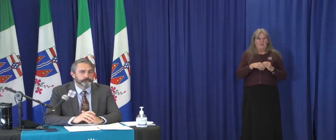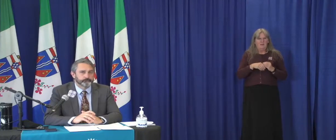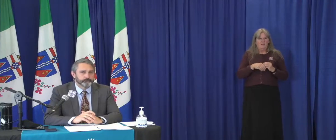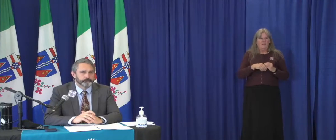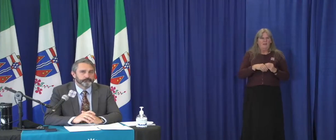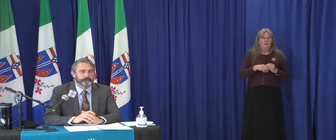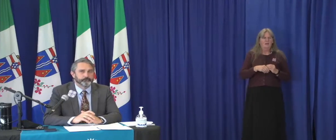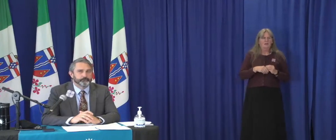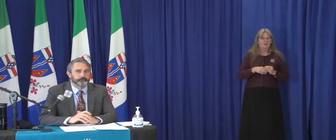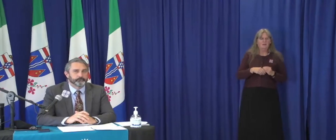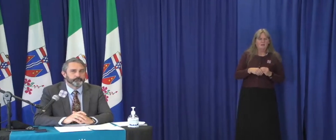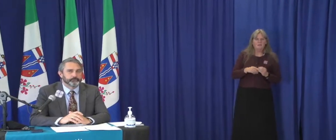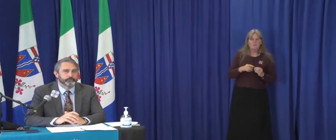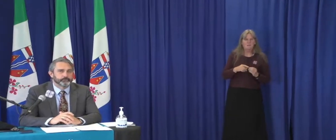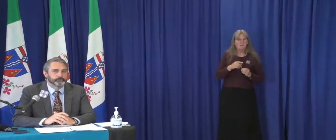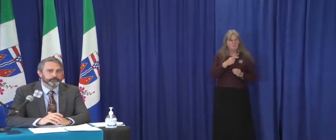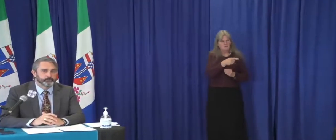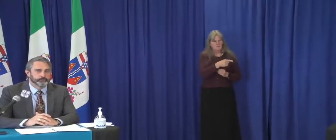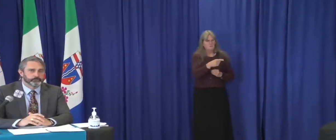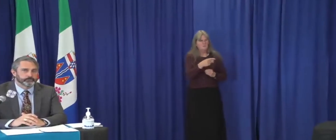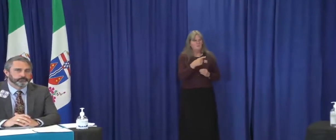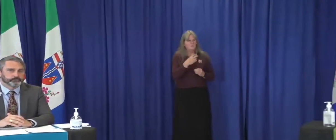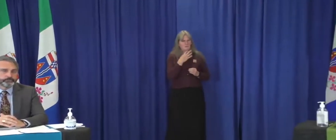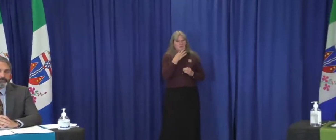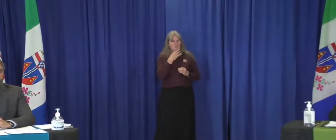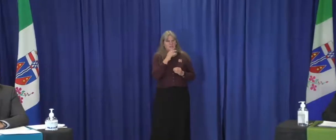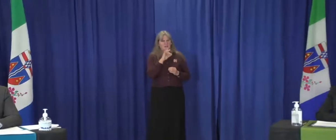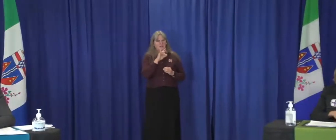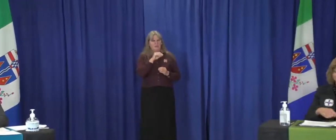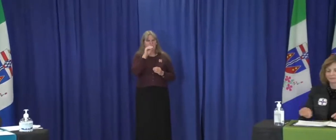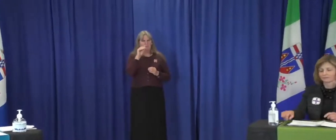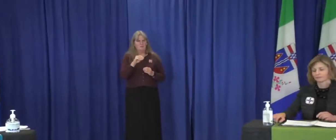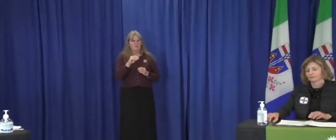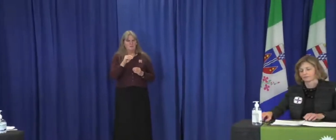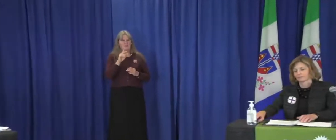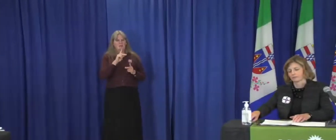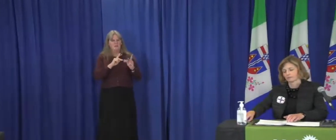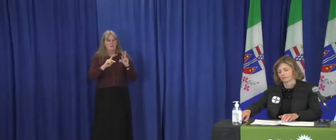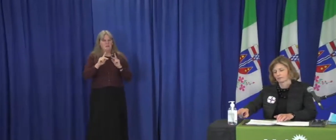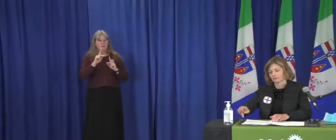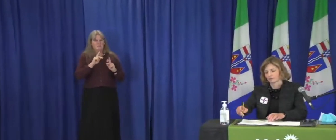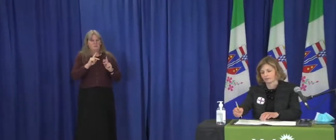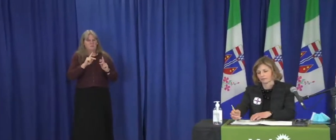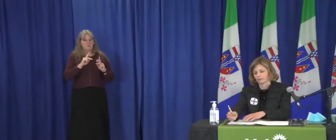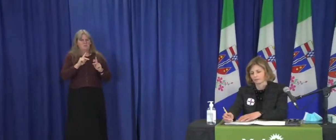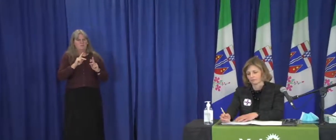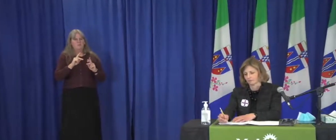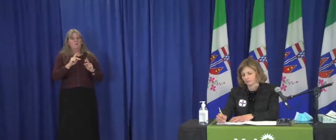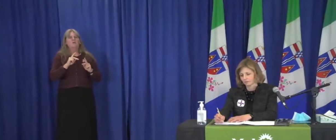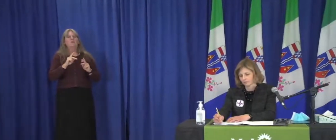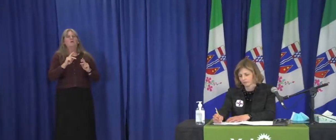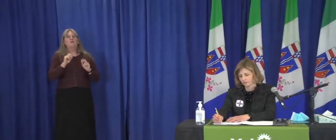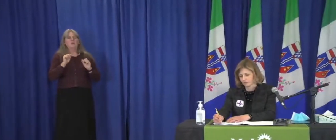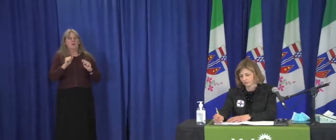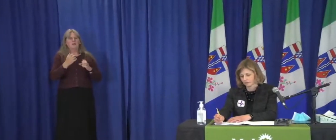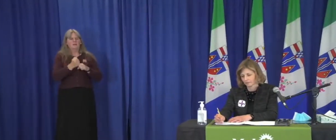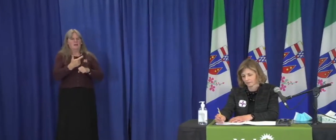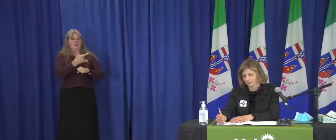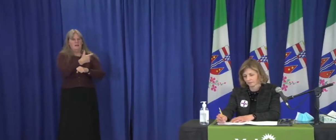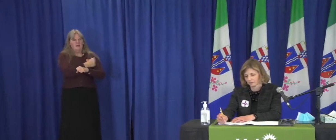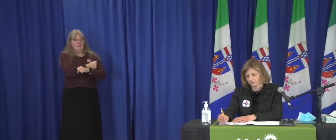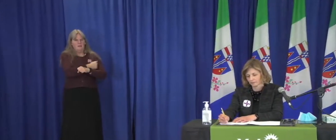amazing. Dr. Elliott, you mentioned that 80% of the eligible population is vaccinated in the Yukon, but you said it's